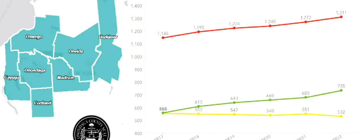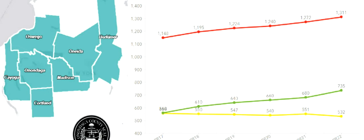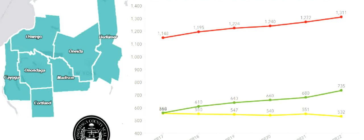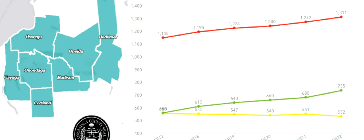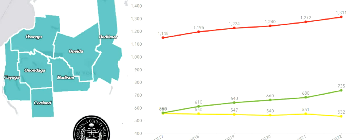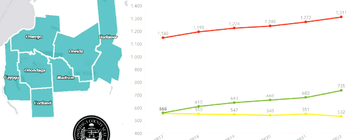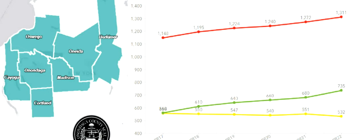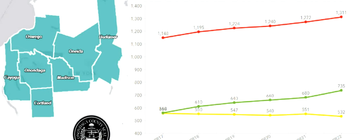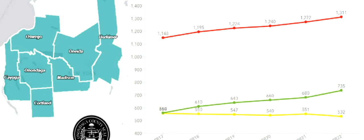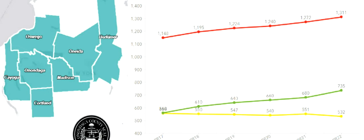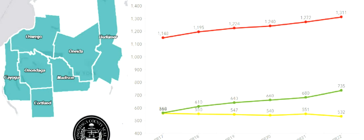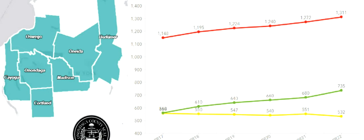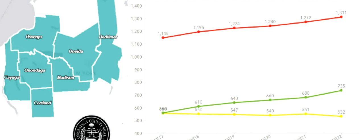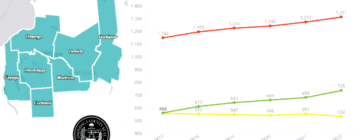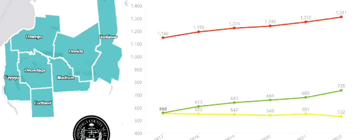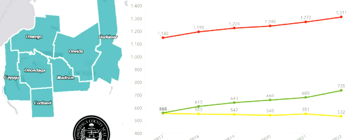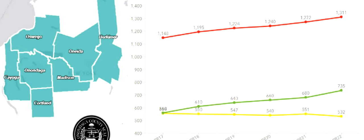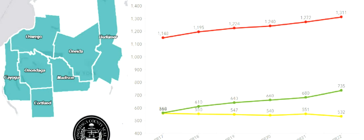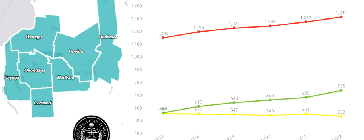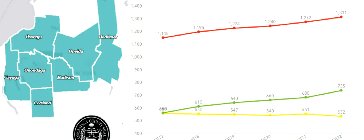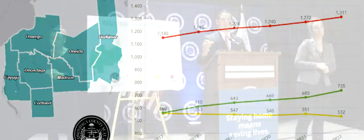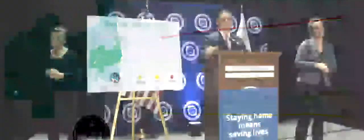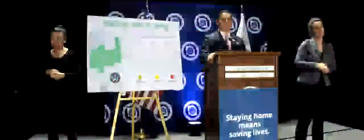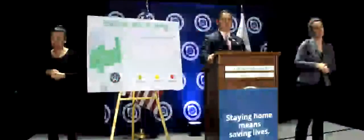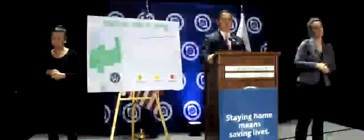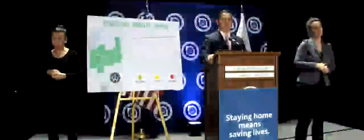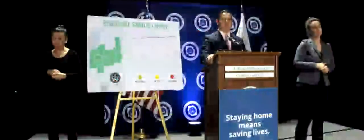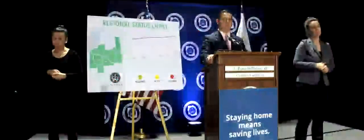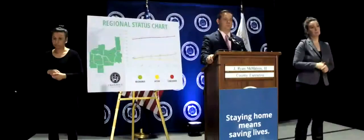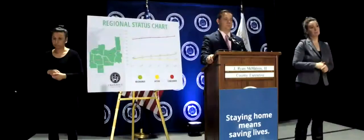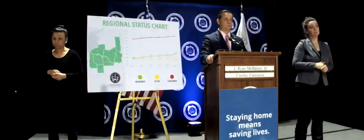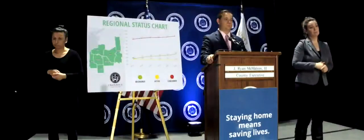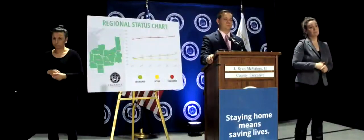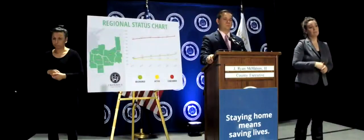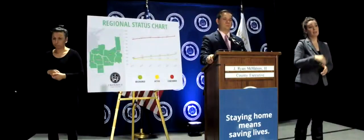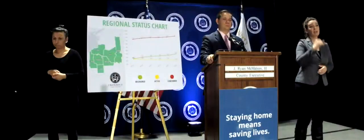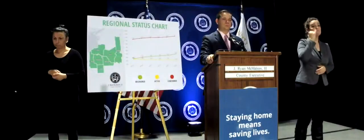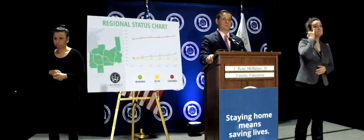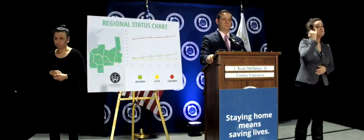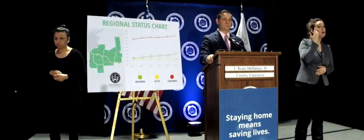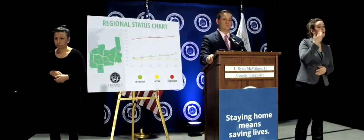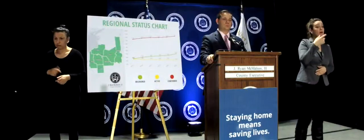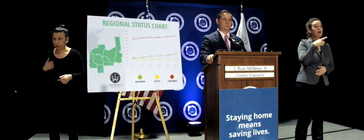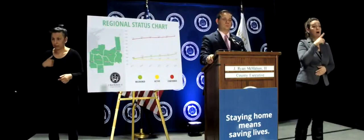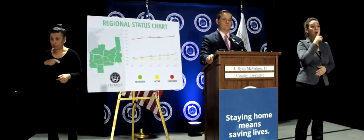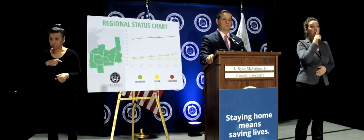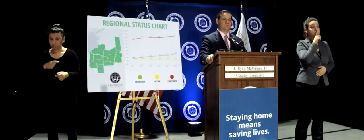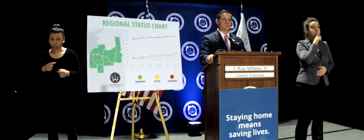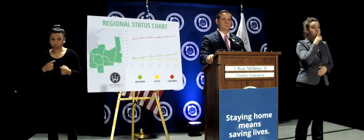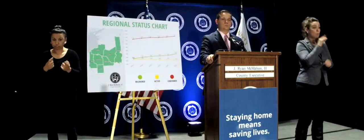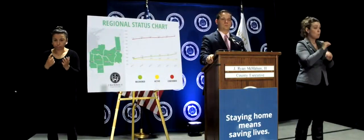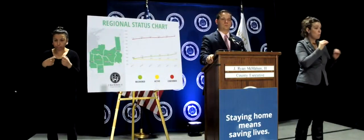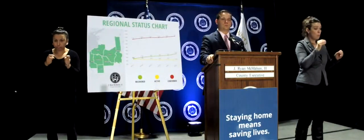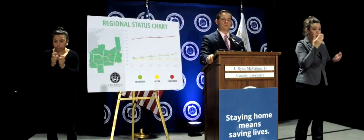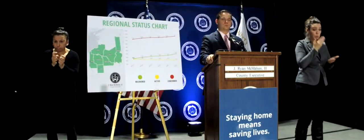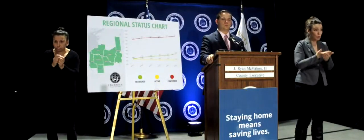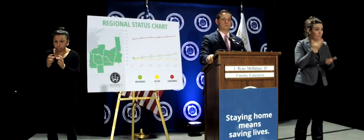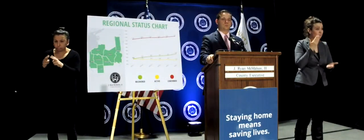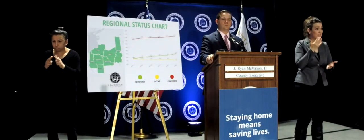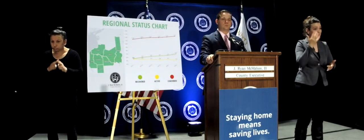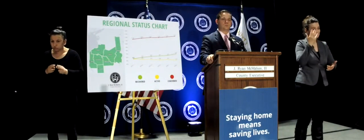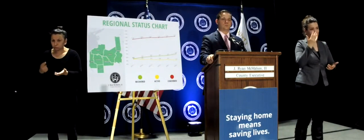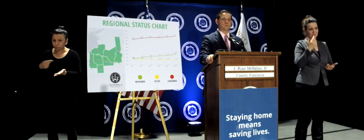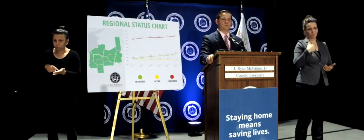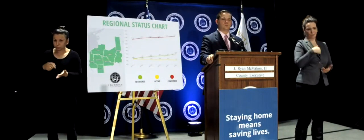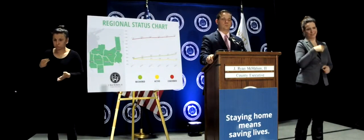And we wouldn't be here if our data didn't merit us having this conversation now. What's a key number you're looking at? Is it how many